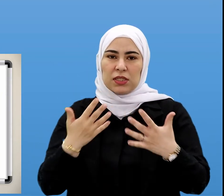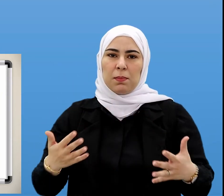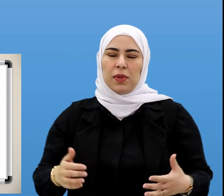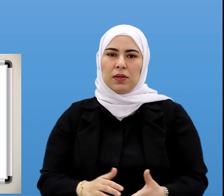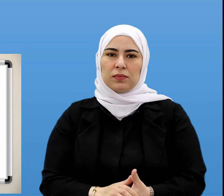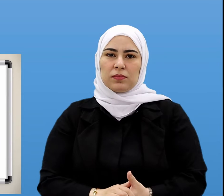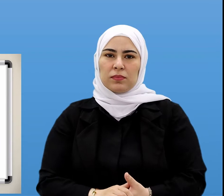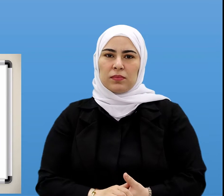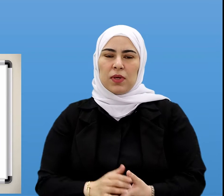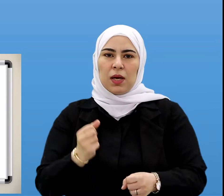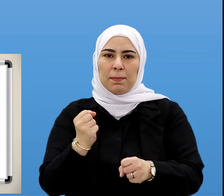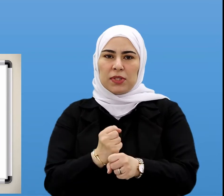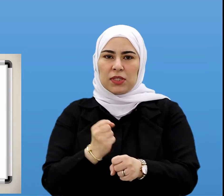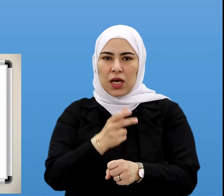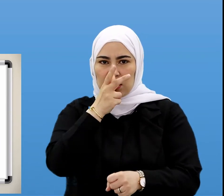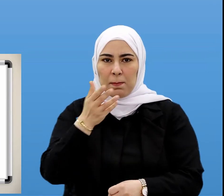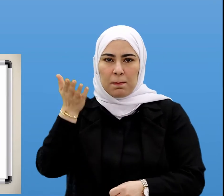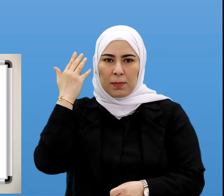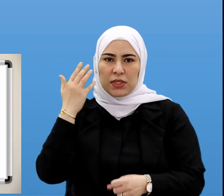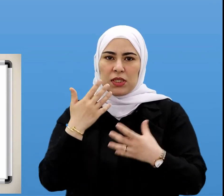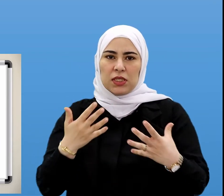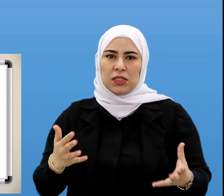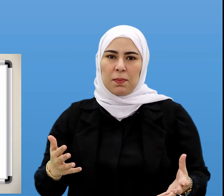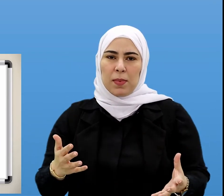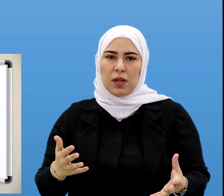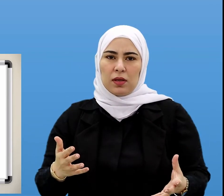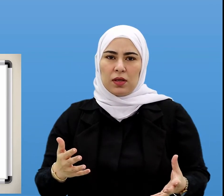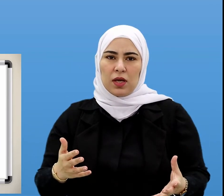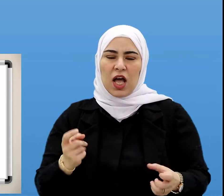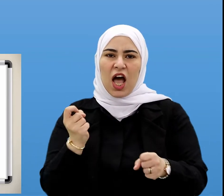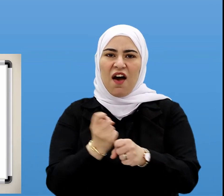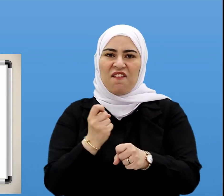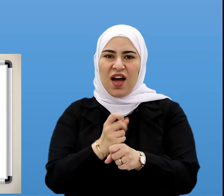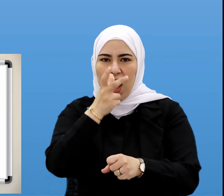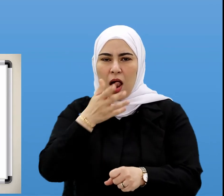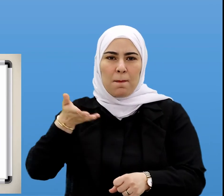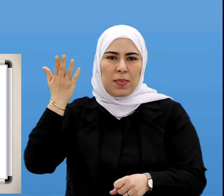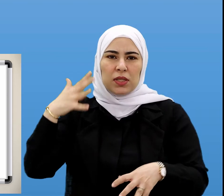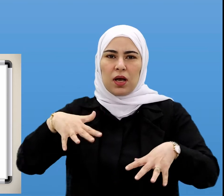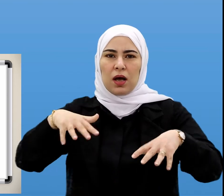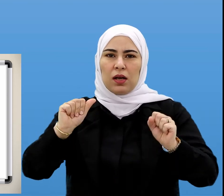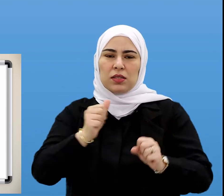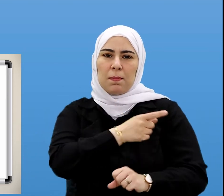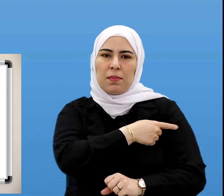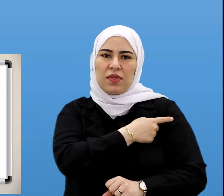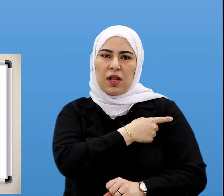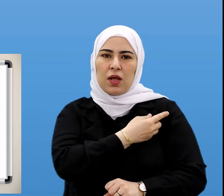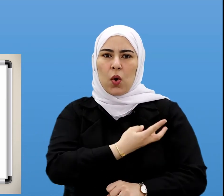We use the past simple to talk about completed past actions. Here's an example. We went to see